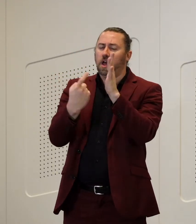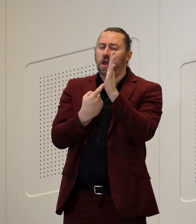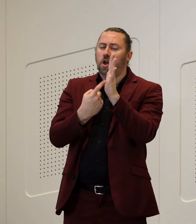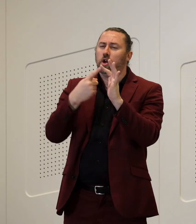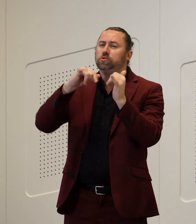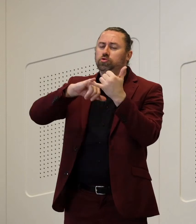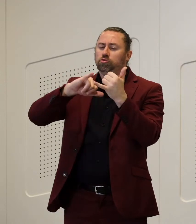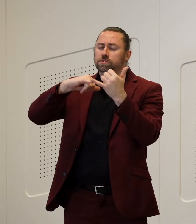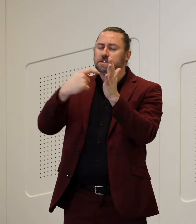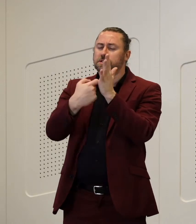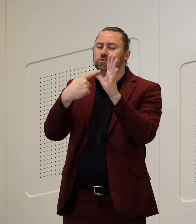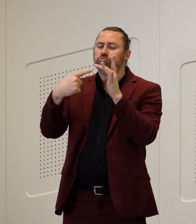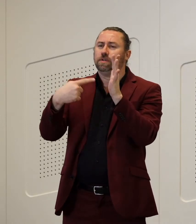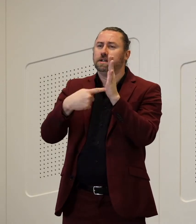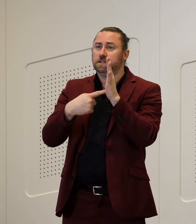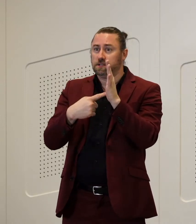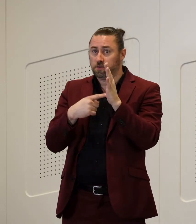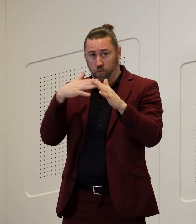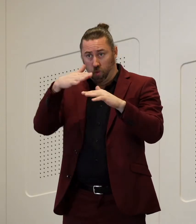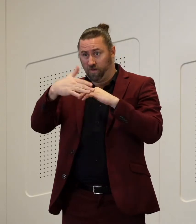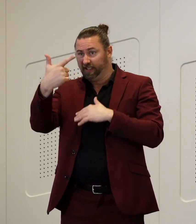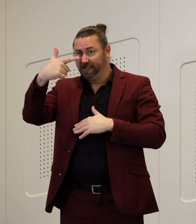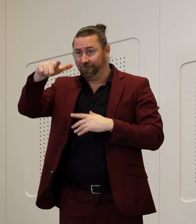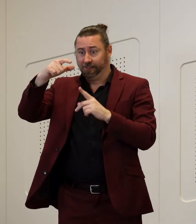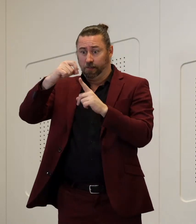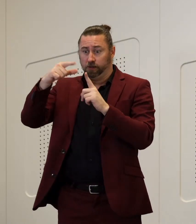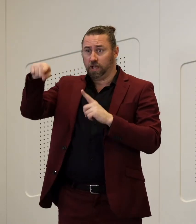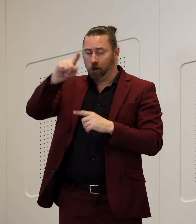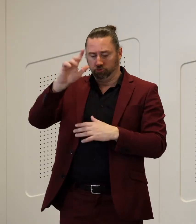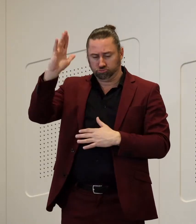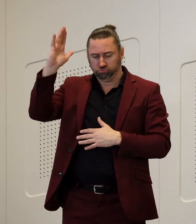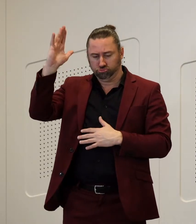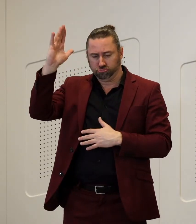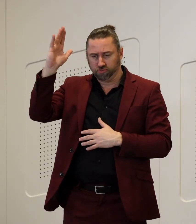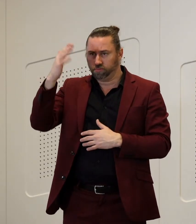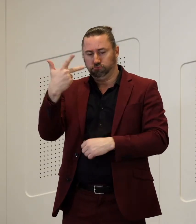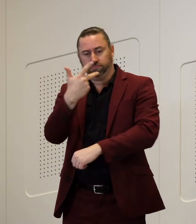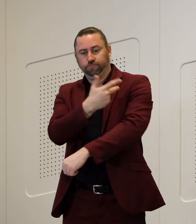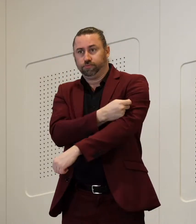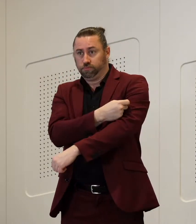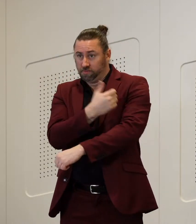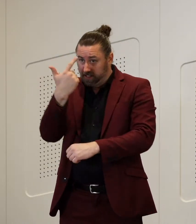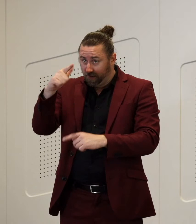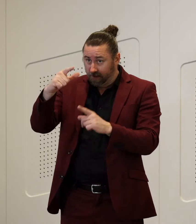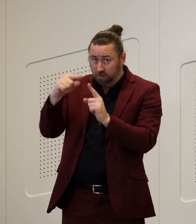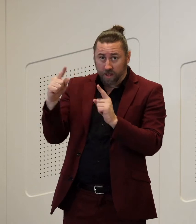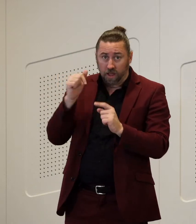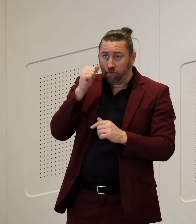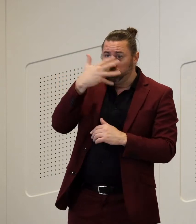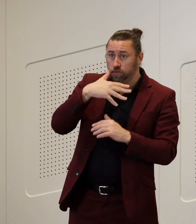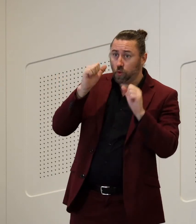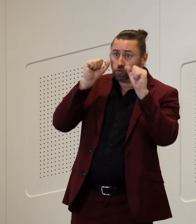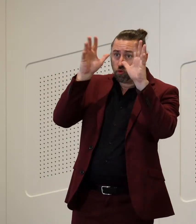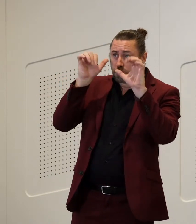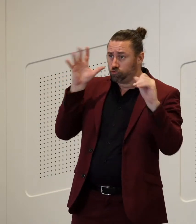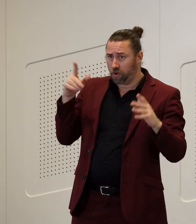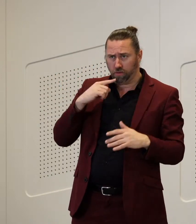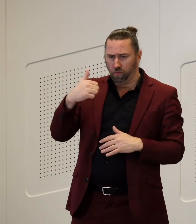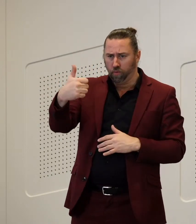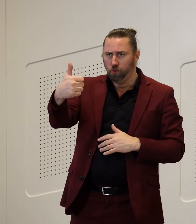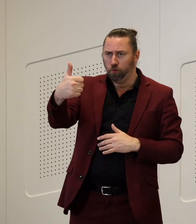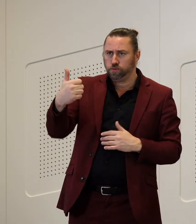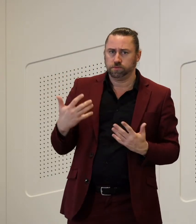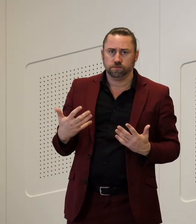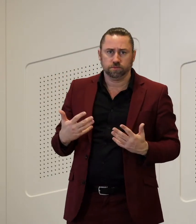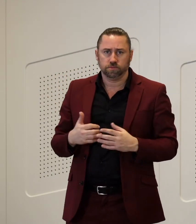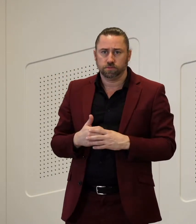incredible, over 70% take-up rate very early on of the vaccination, which is really good. And we know that we've